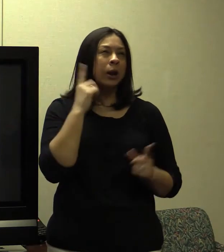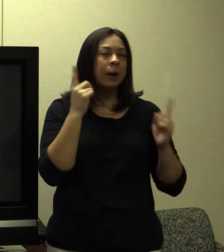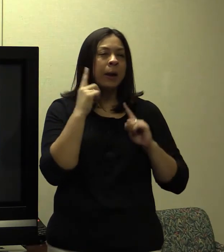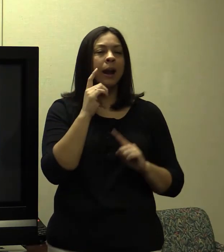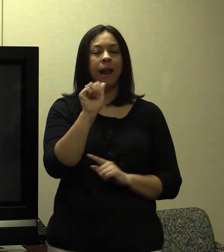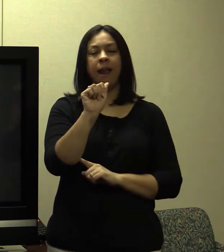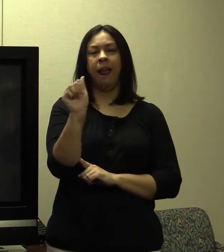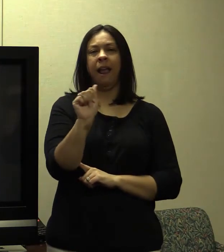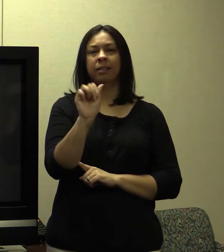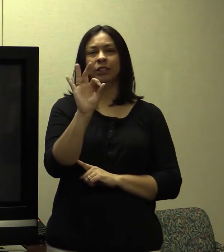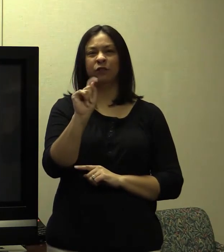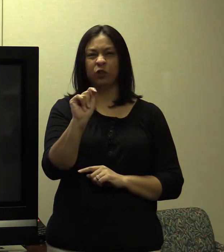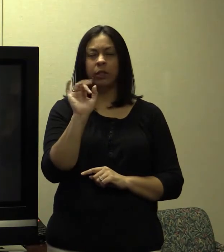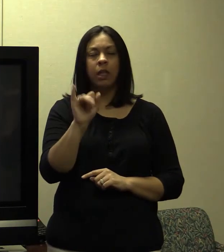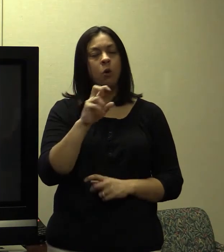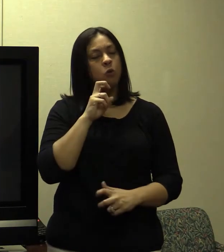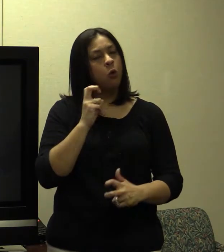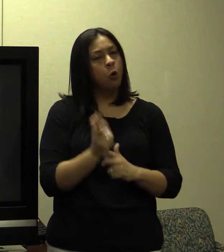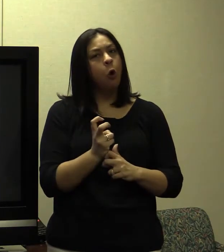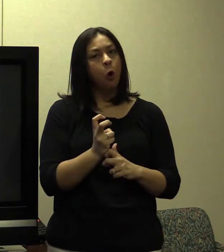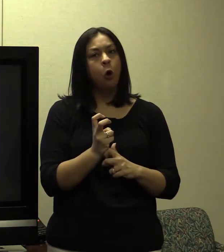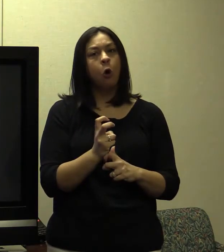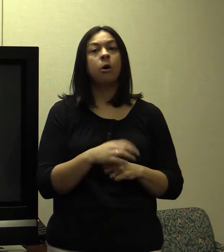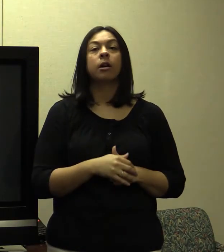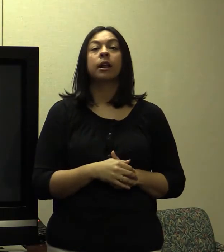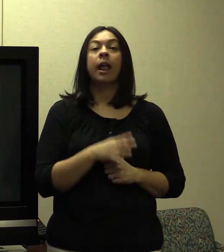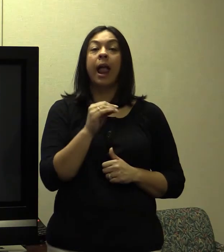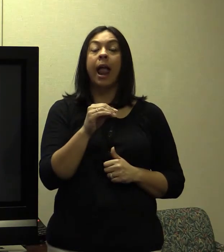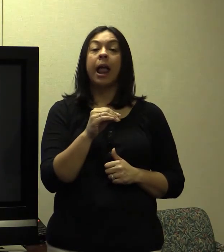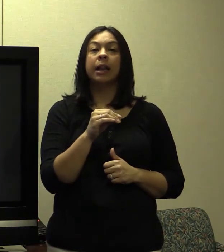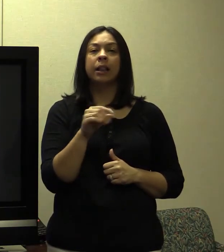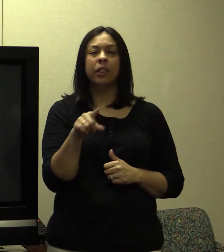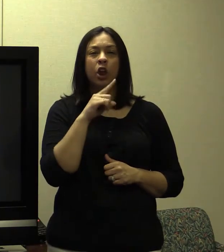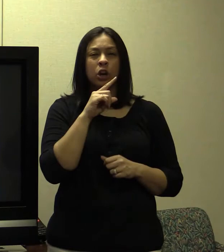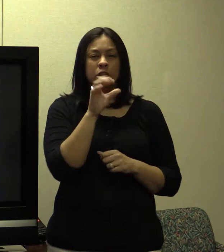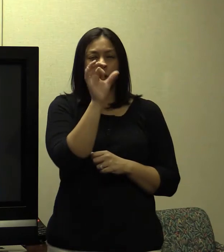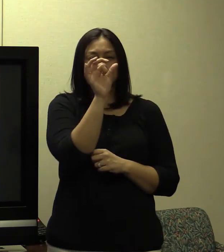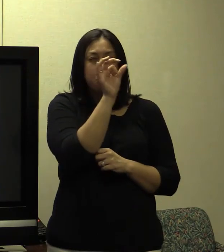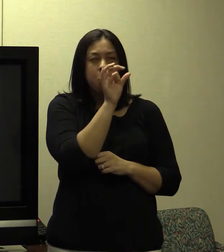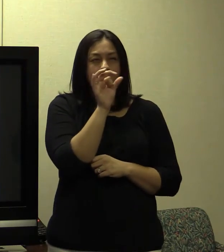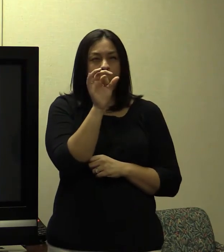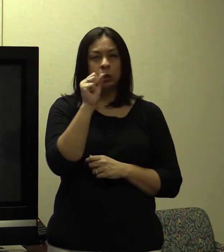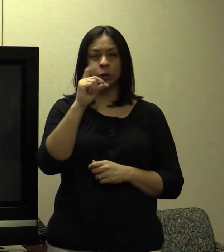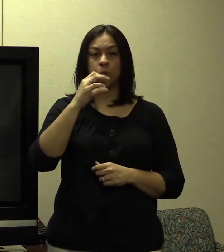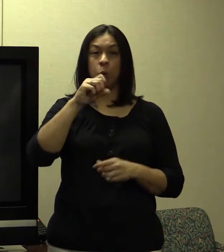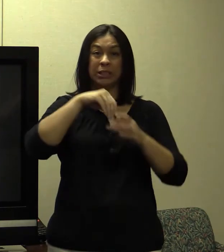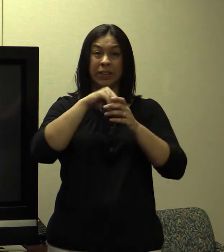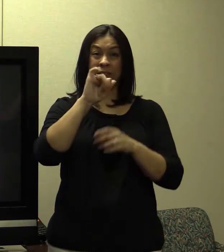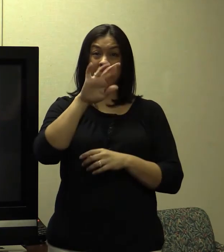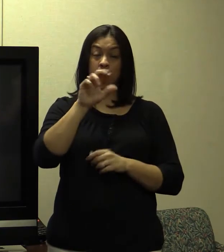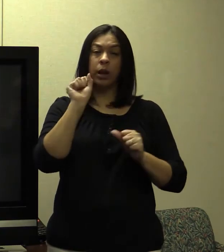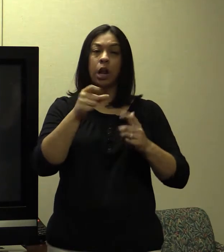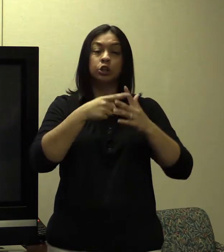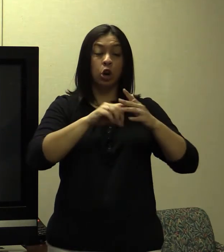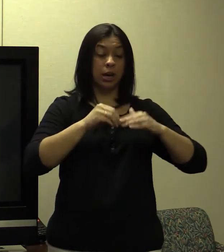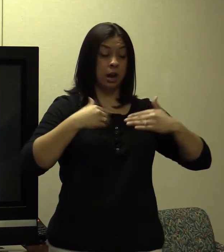very difficult to get rid of. And they are produced in tiny spores in the air. And they can start in the lungs or on the